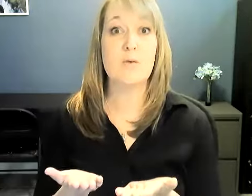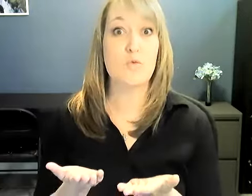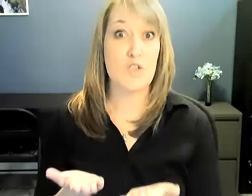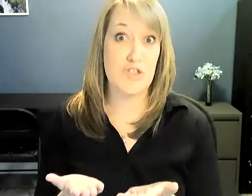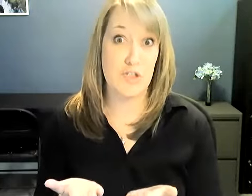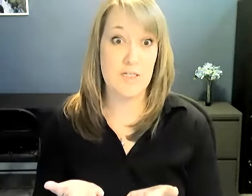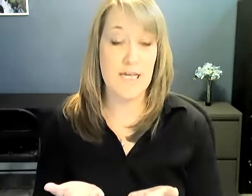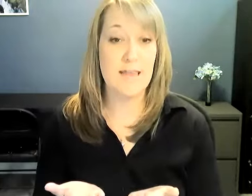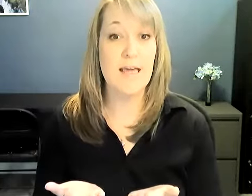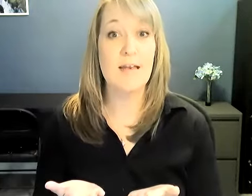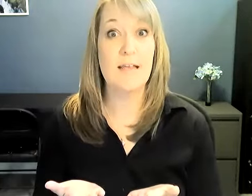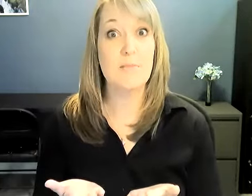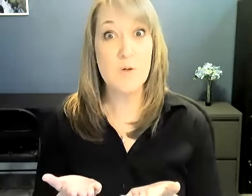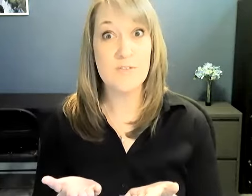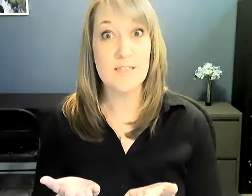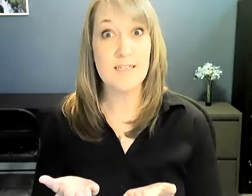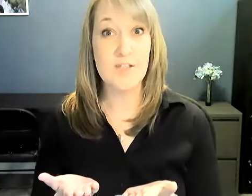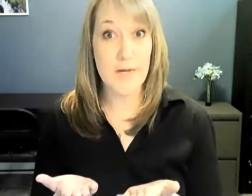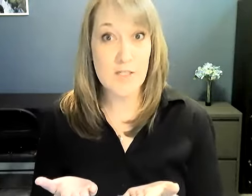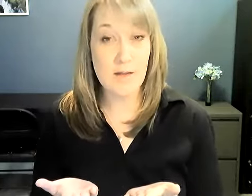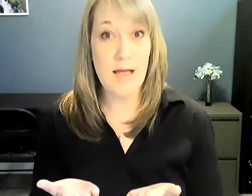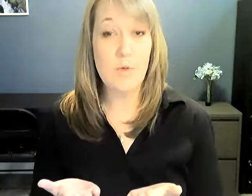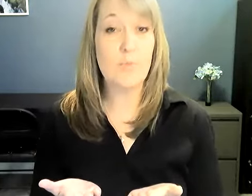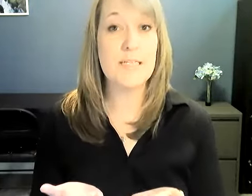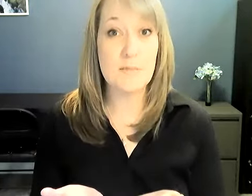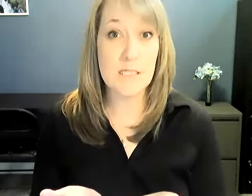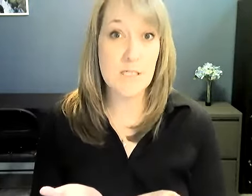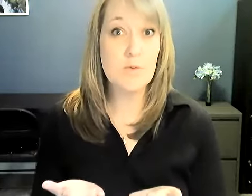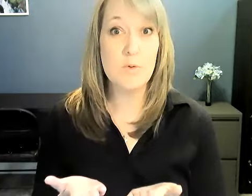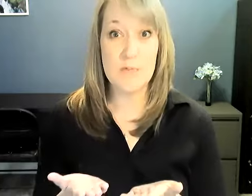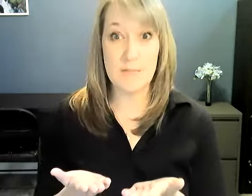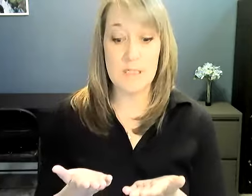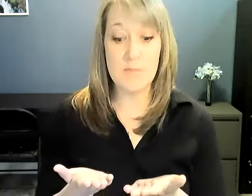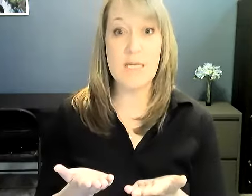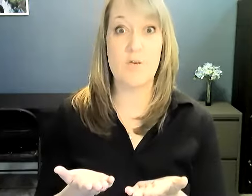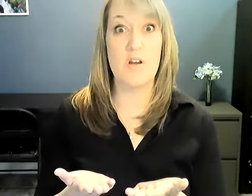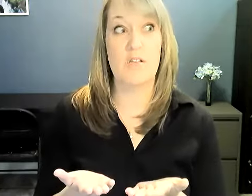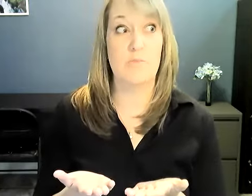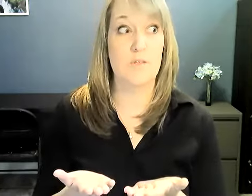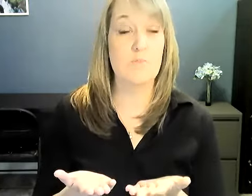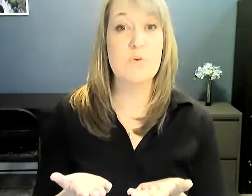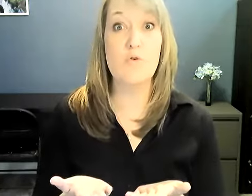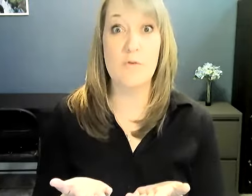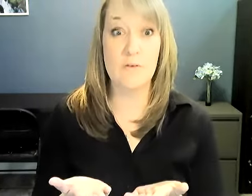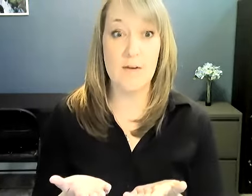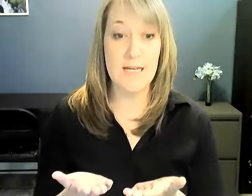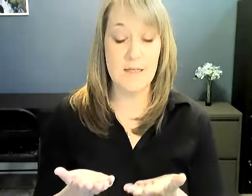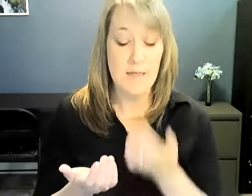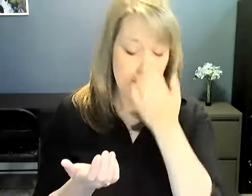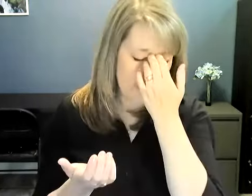to start, and then it moves. It's directional. I will bring something to you, you will bring something to me. It's going to move, right? If you